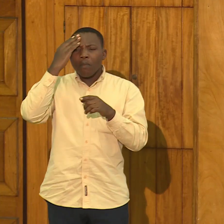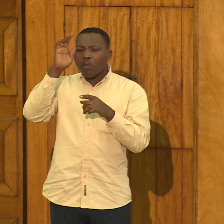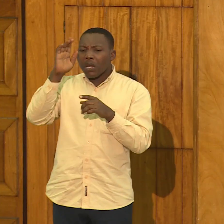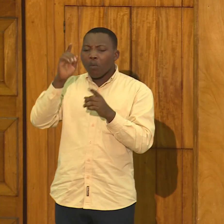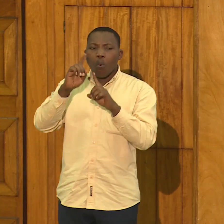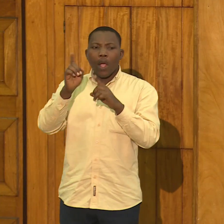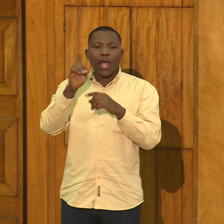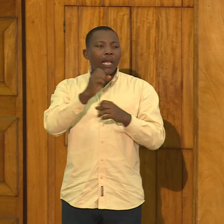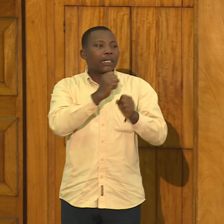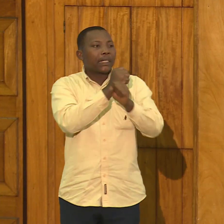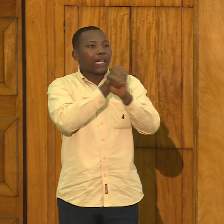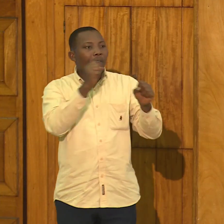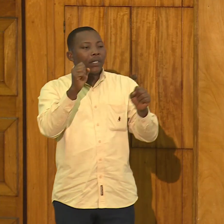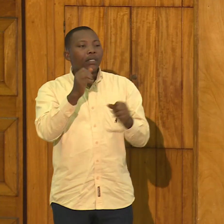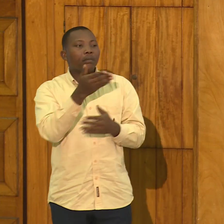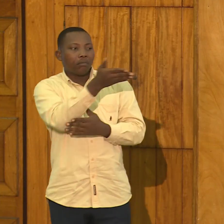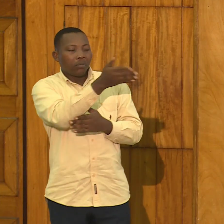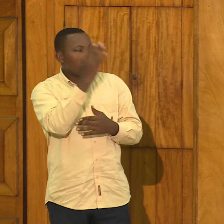So,